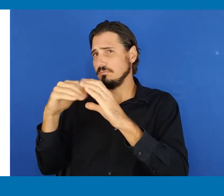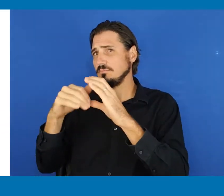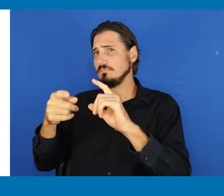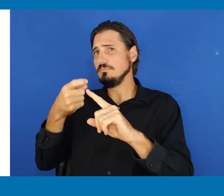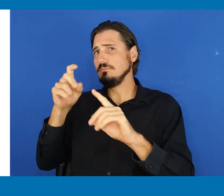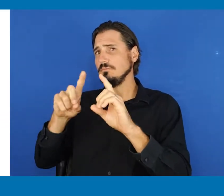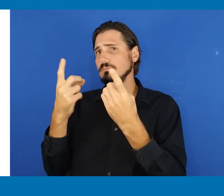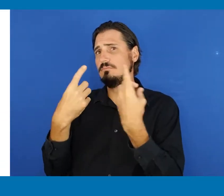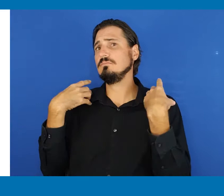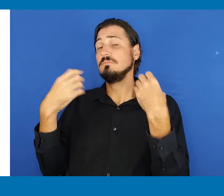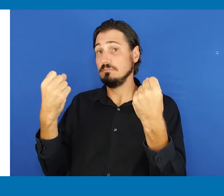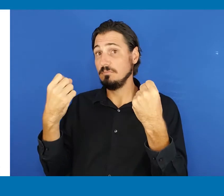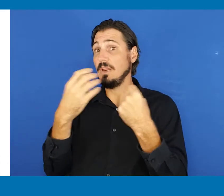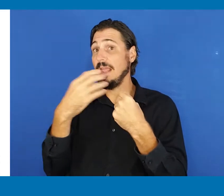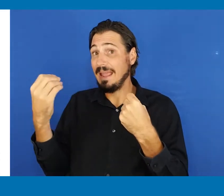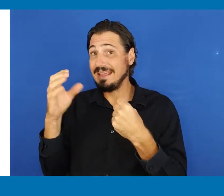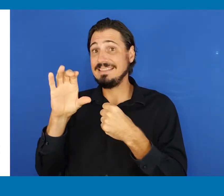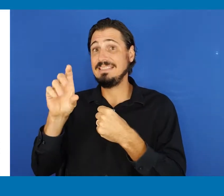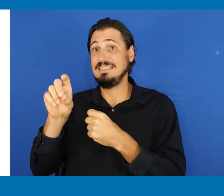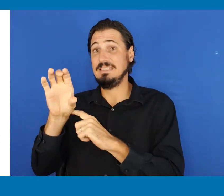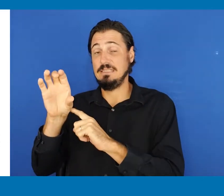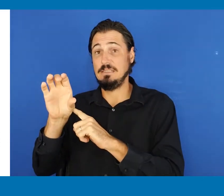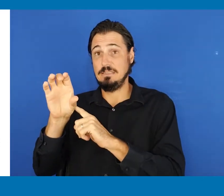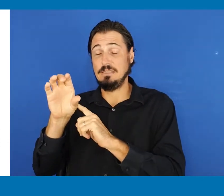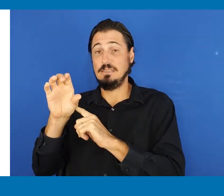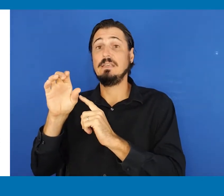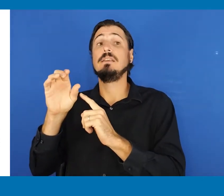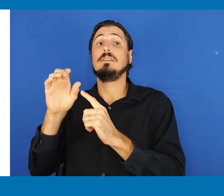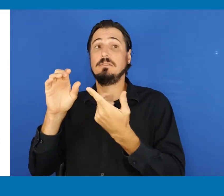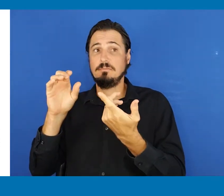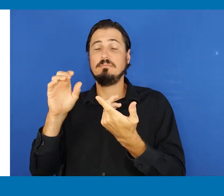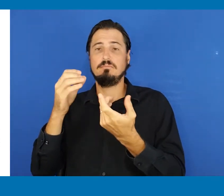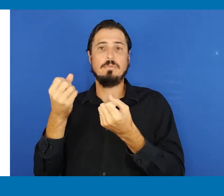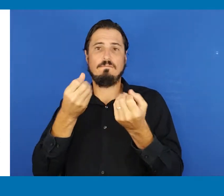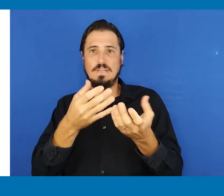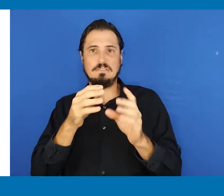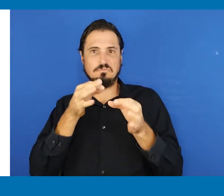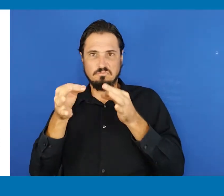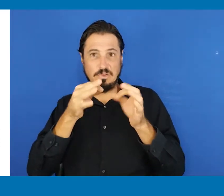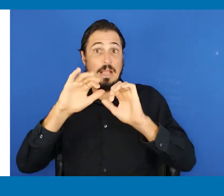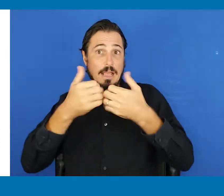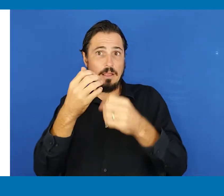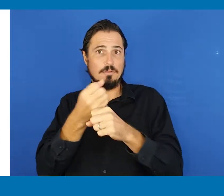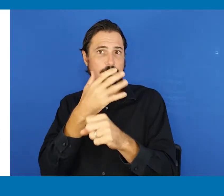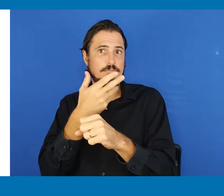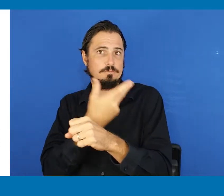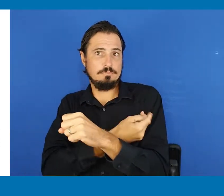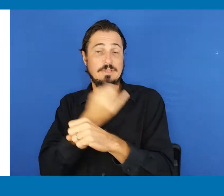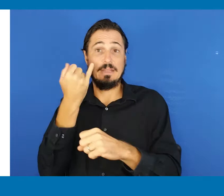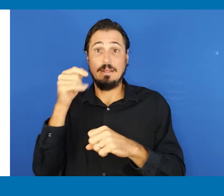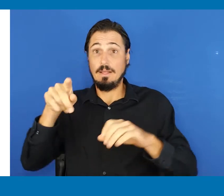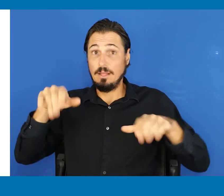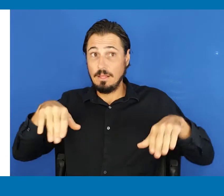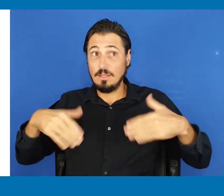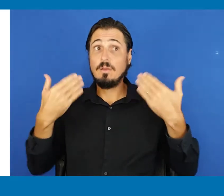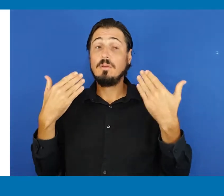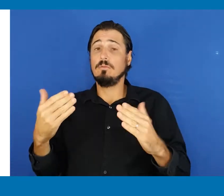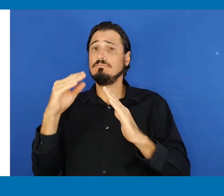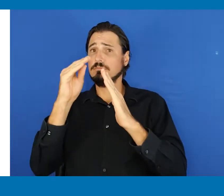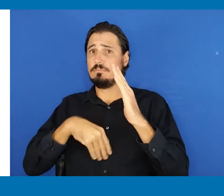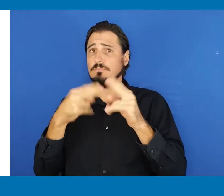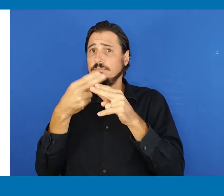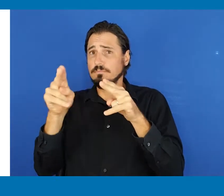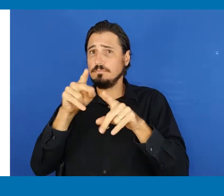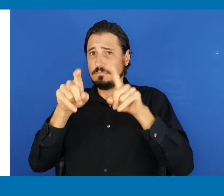individuals should have received emails from the Department of Health and the Centers for Disease Control providing instructions. If you